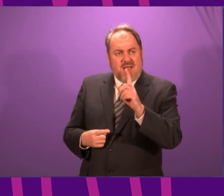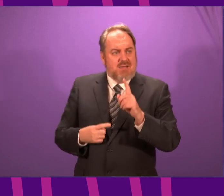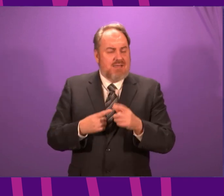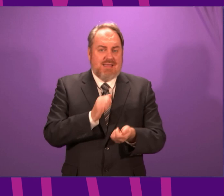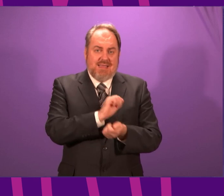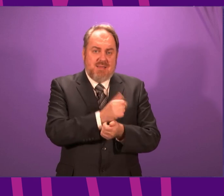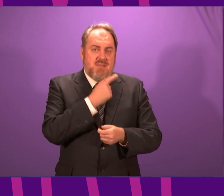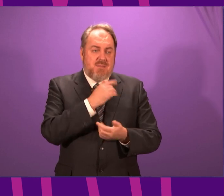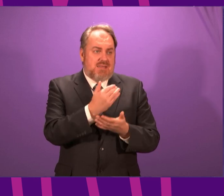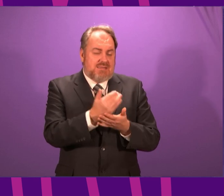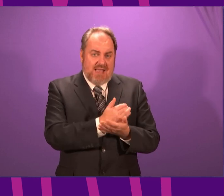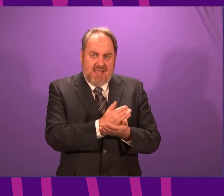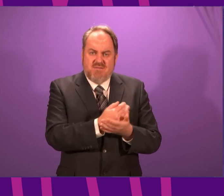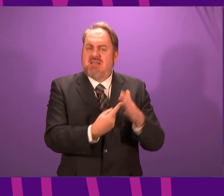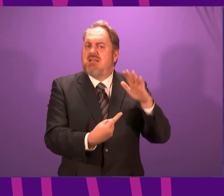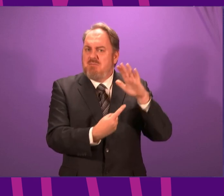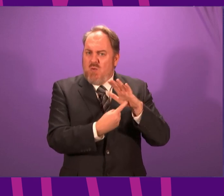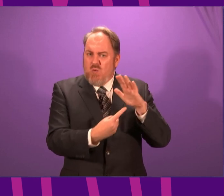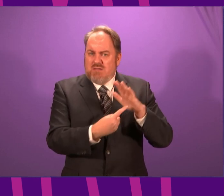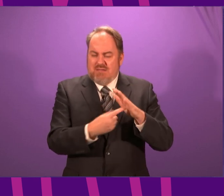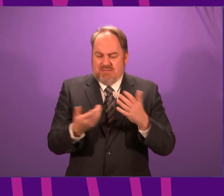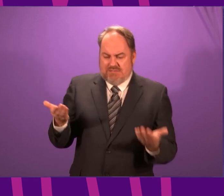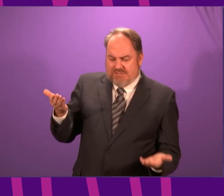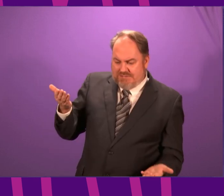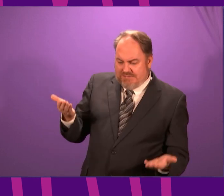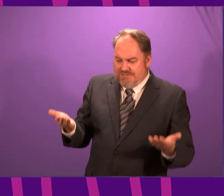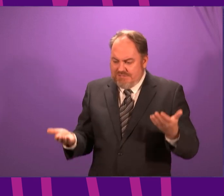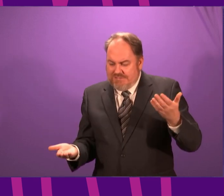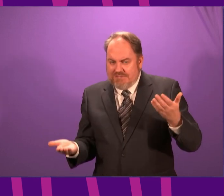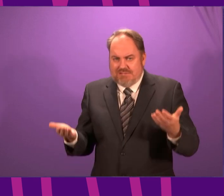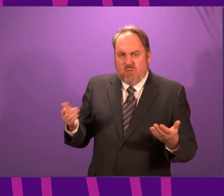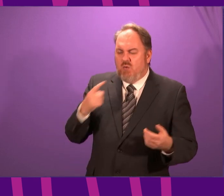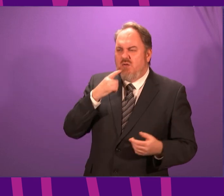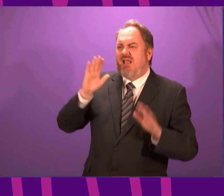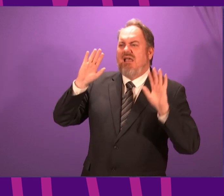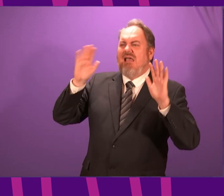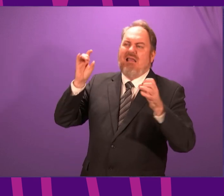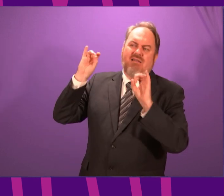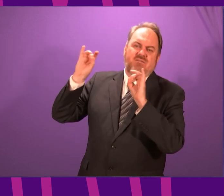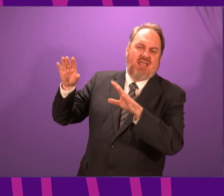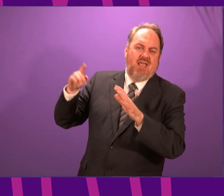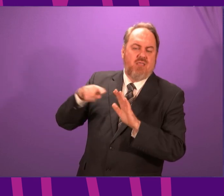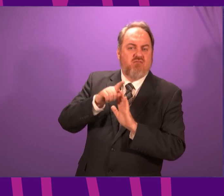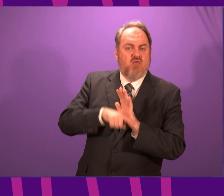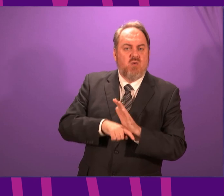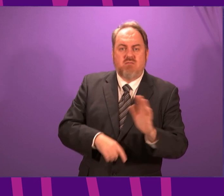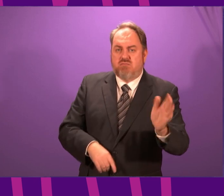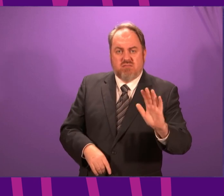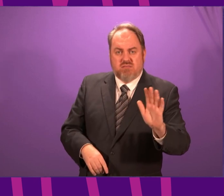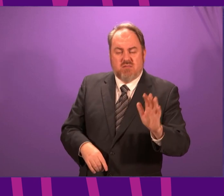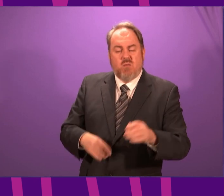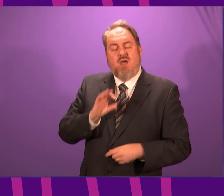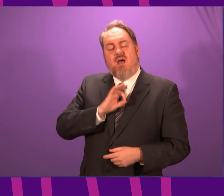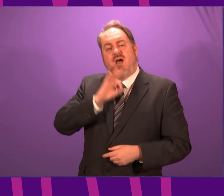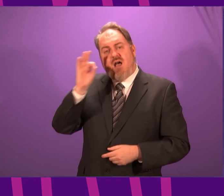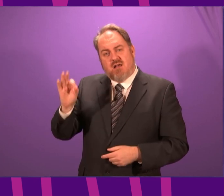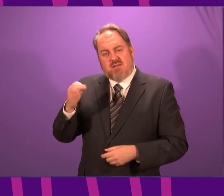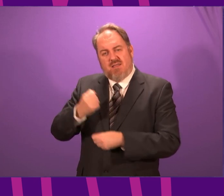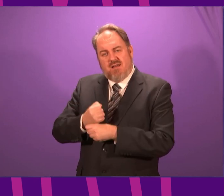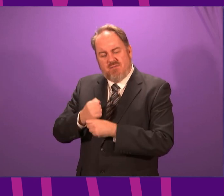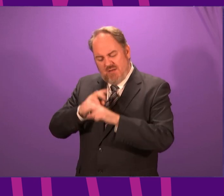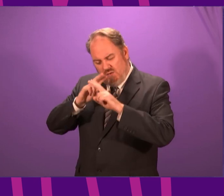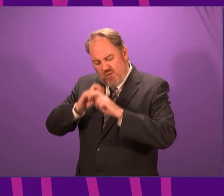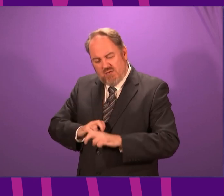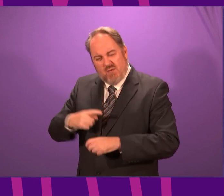and I understand the complexity and difficulty with it. That's why we're not calling for a plan to be announced today, but we are asking the government to take this away and look